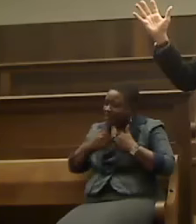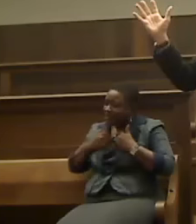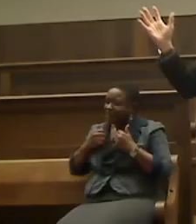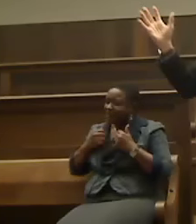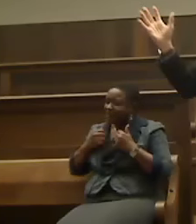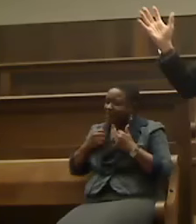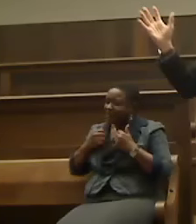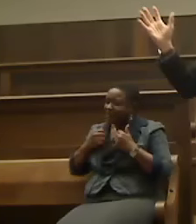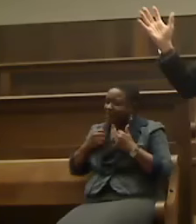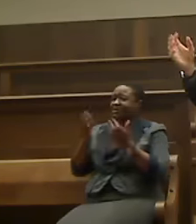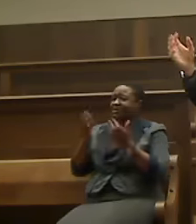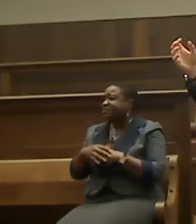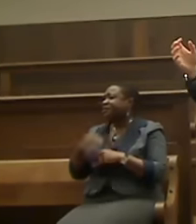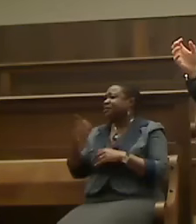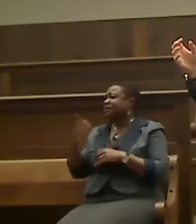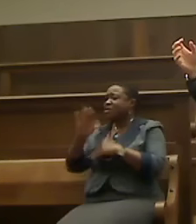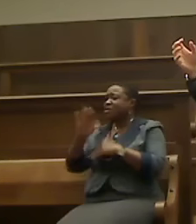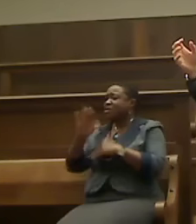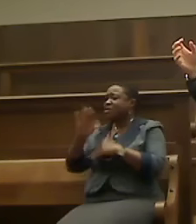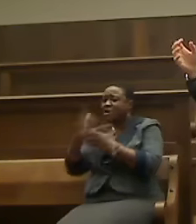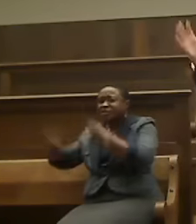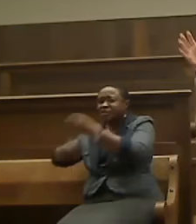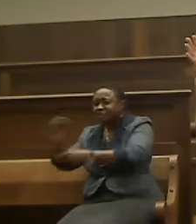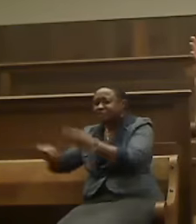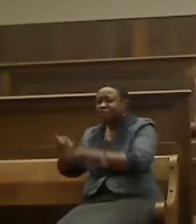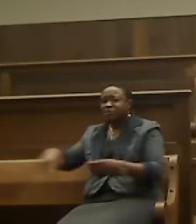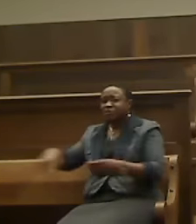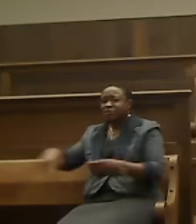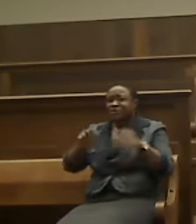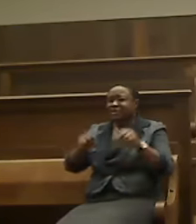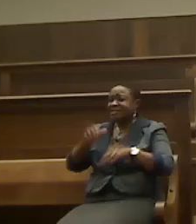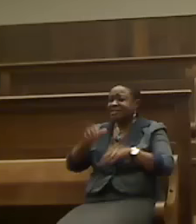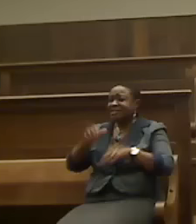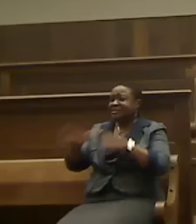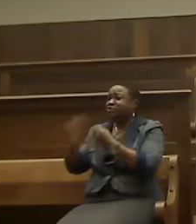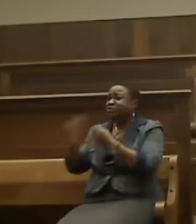future generations, you will find that